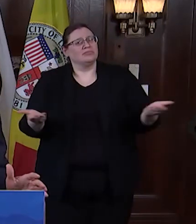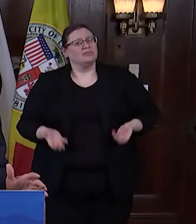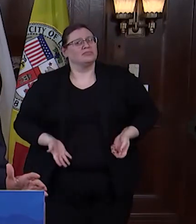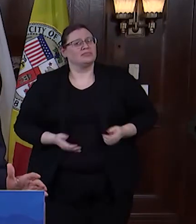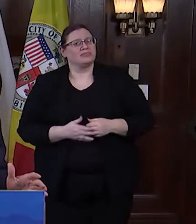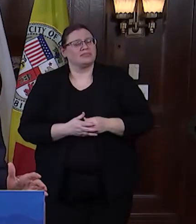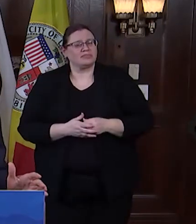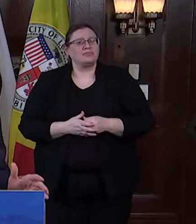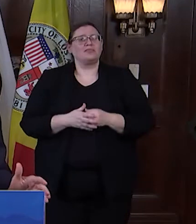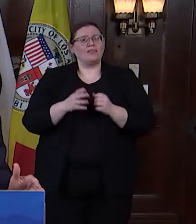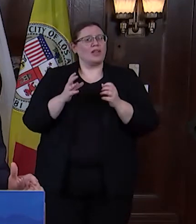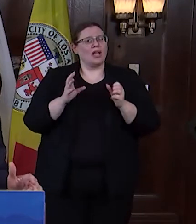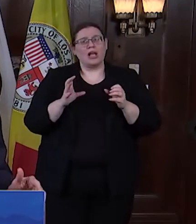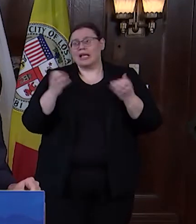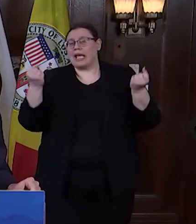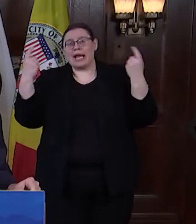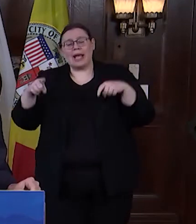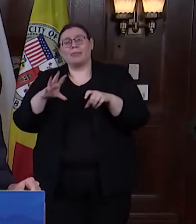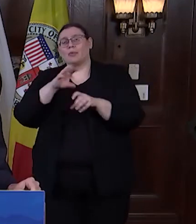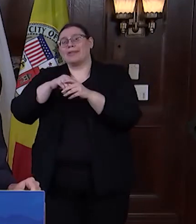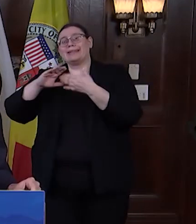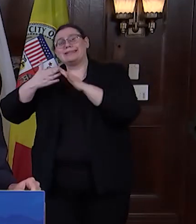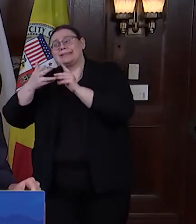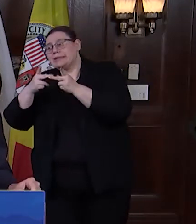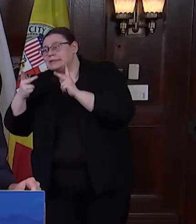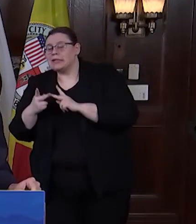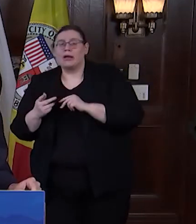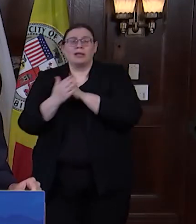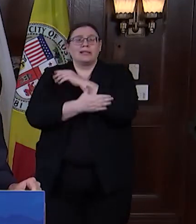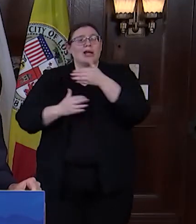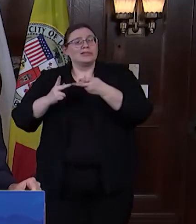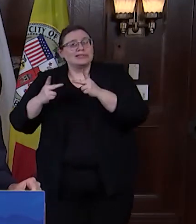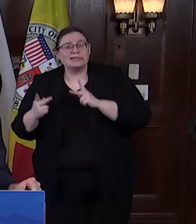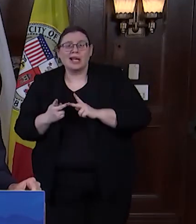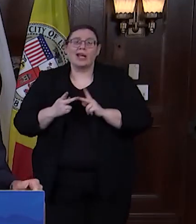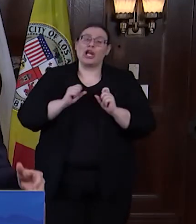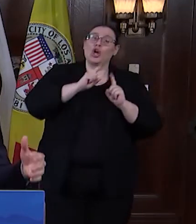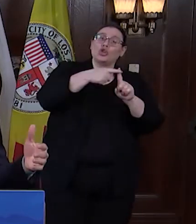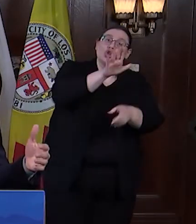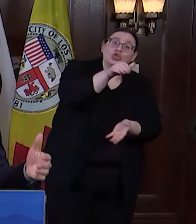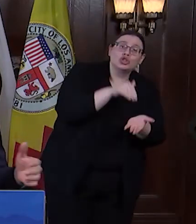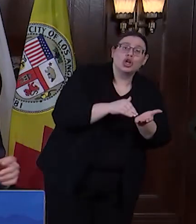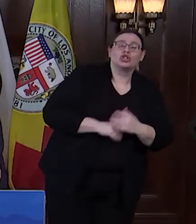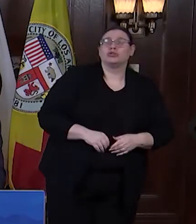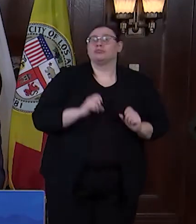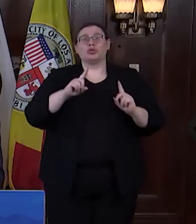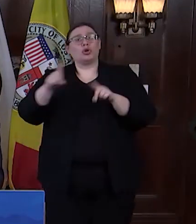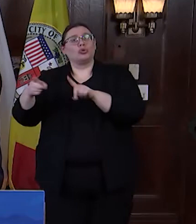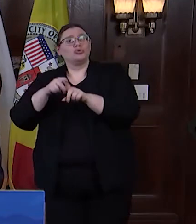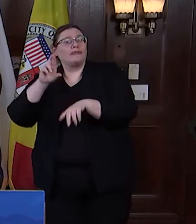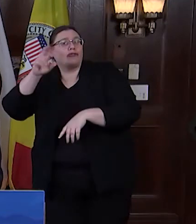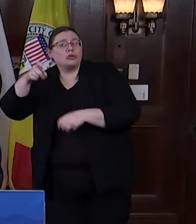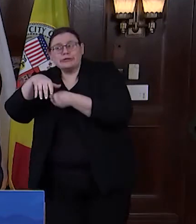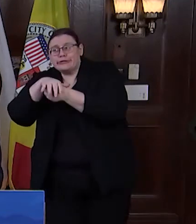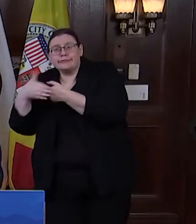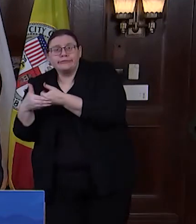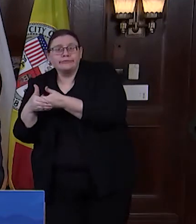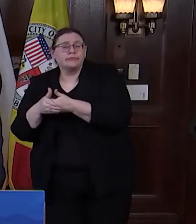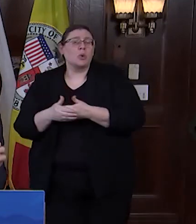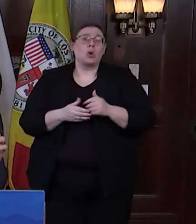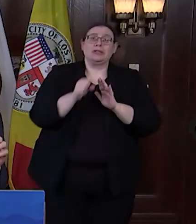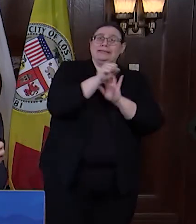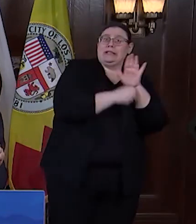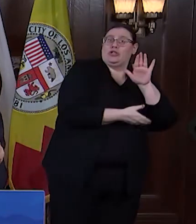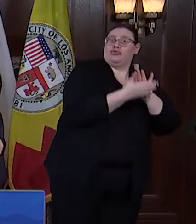can get you tested at a city or county site. You can go to your medical provider. You can go to a local pharmacy or a state site.